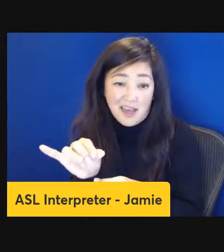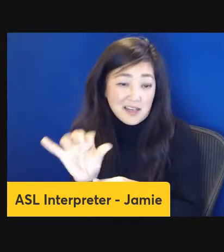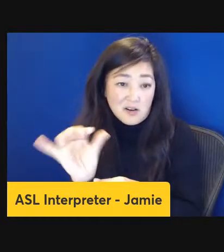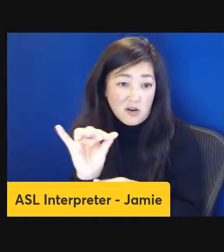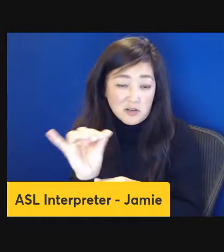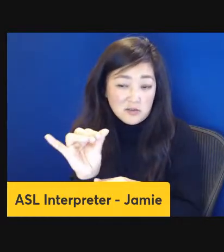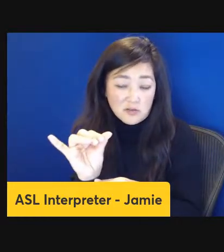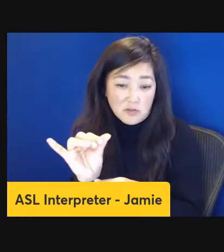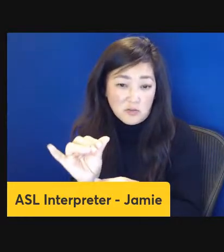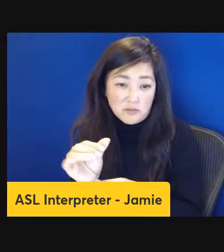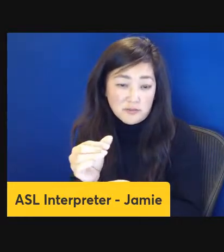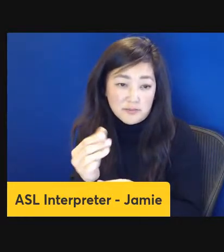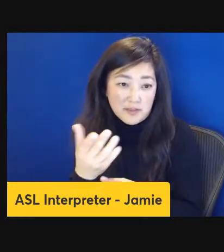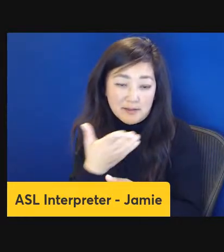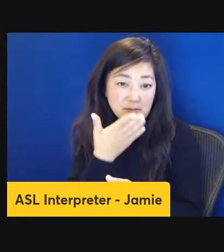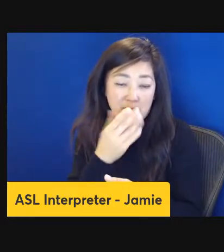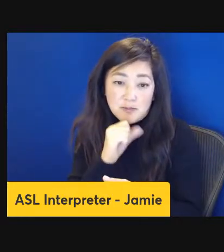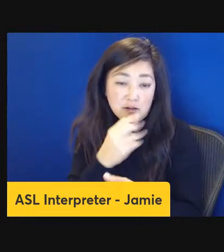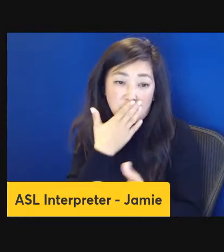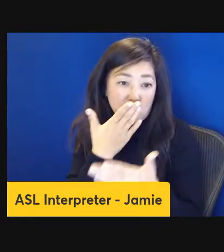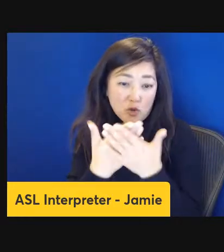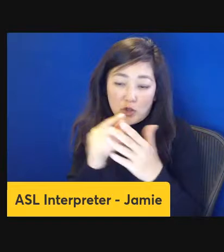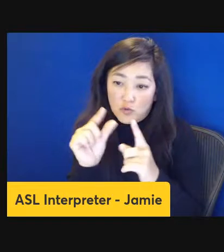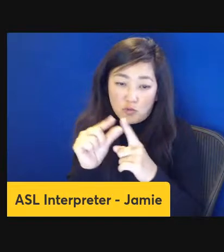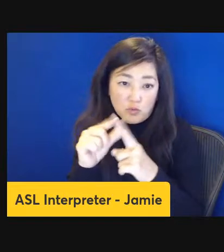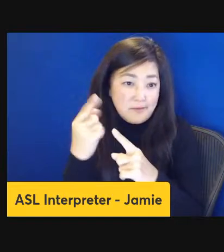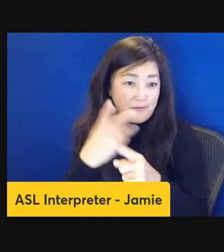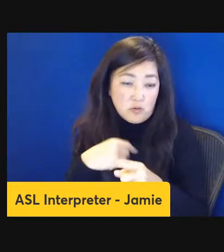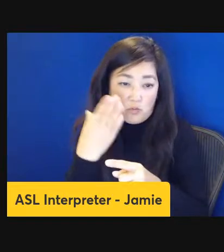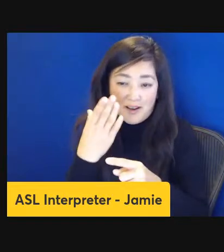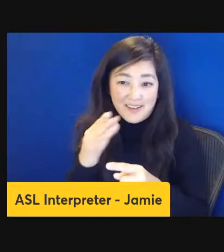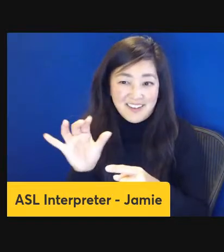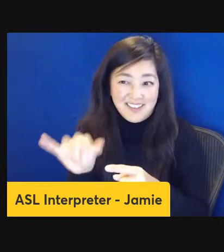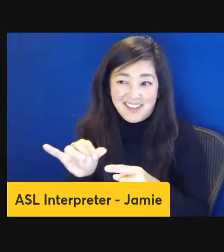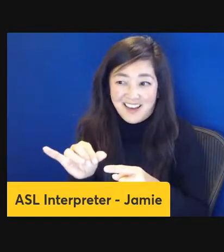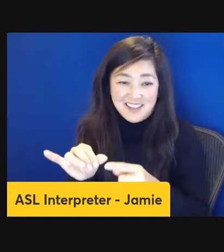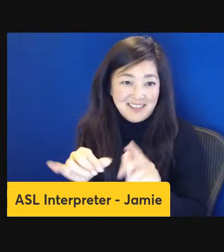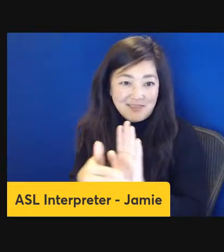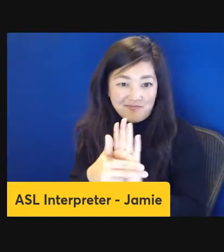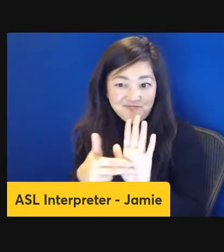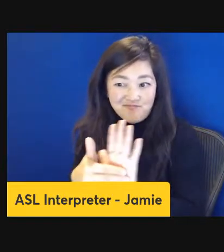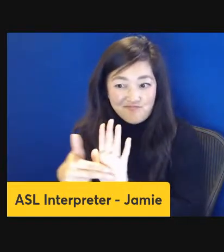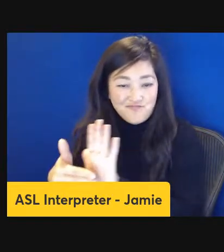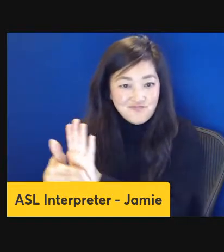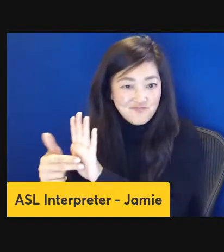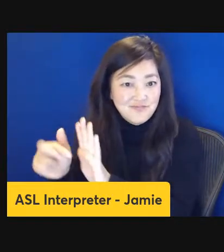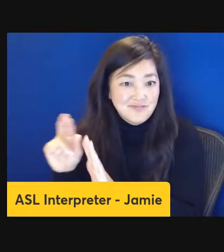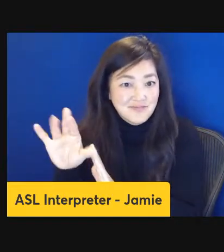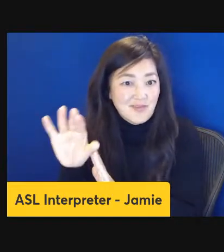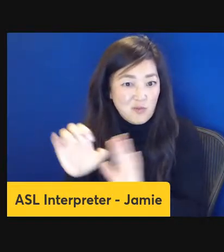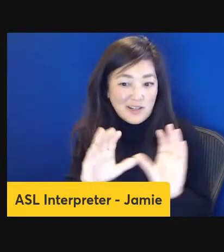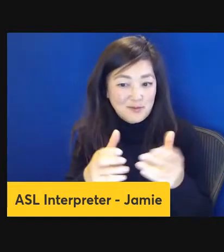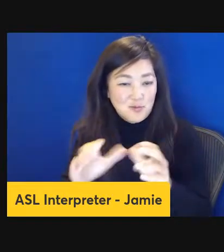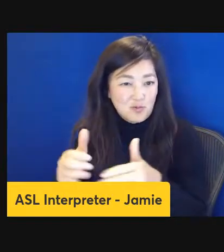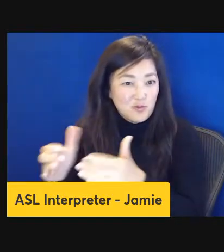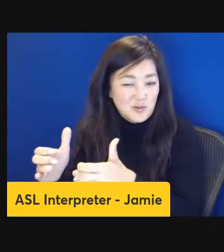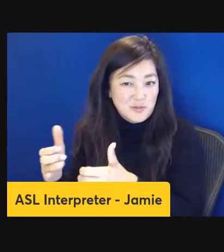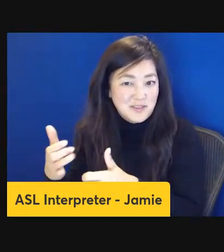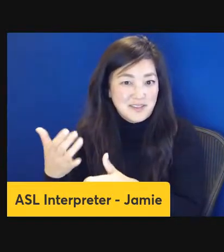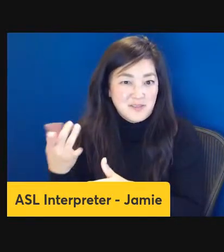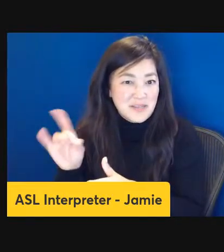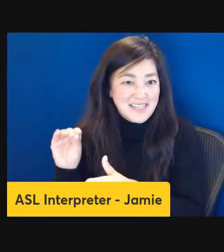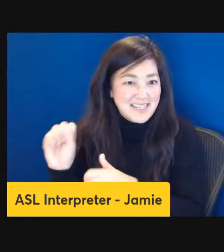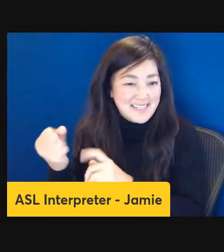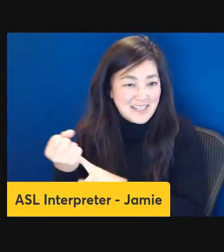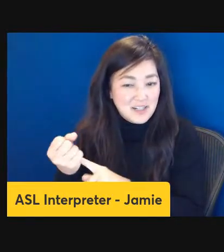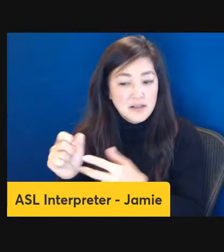synonym for white, dating to 18th century racial classifications. And then the other 2